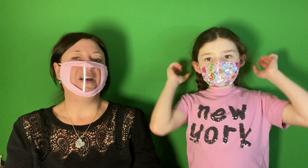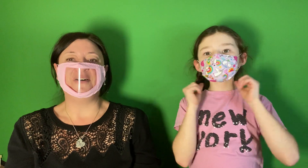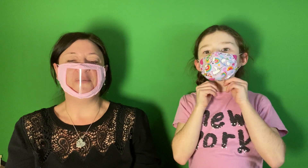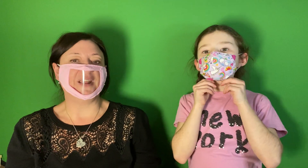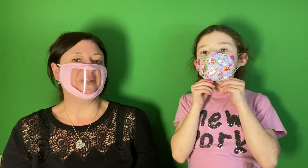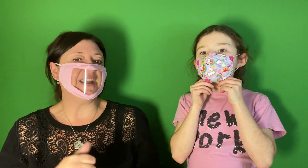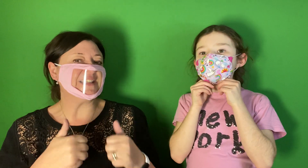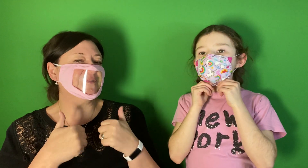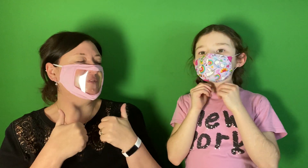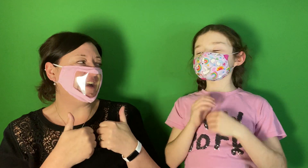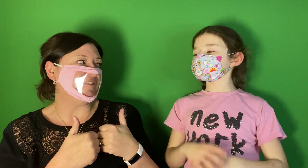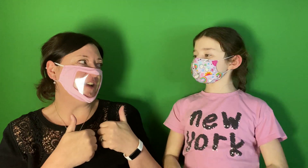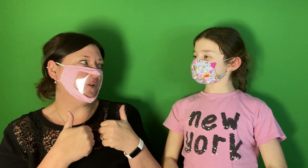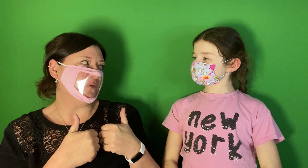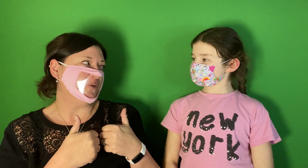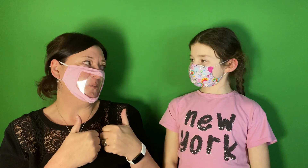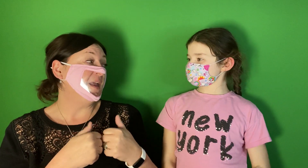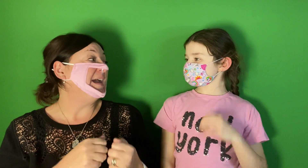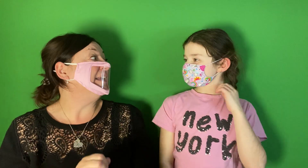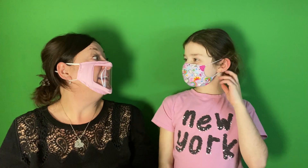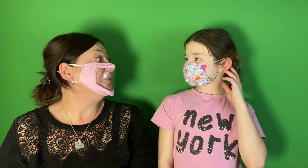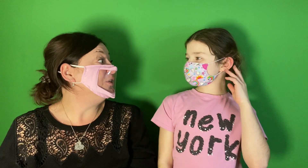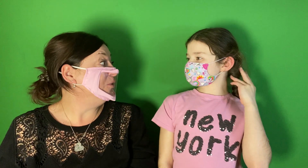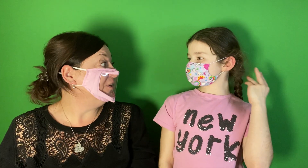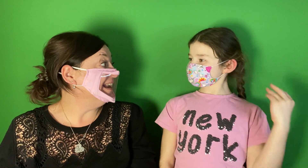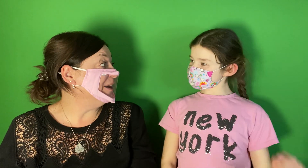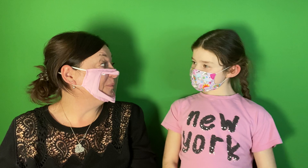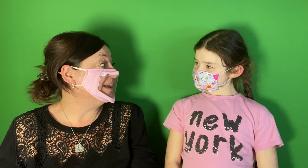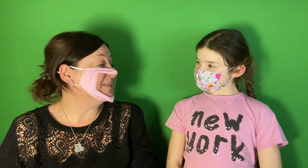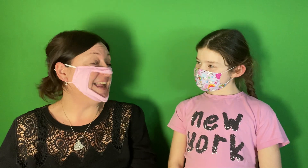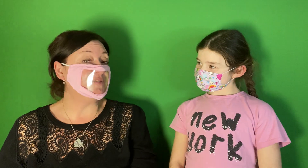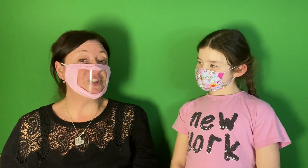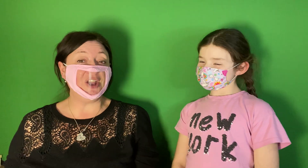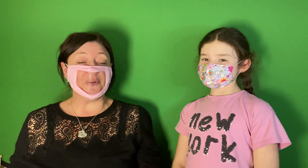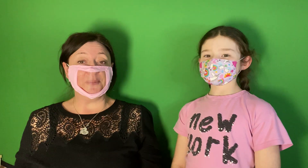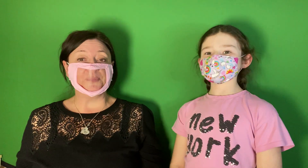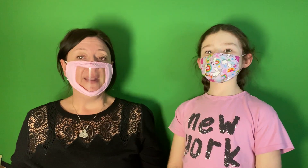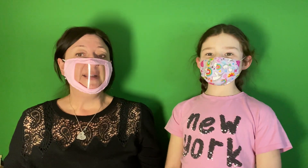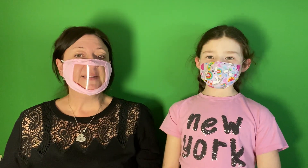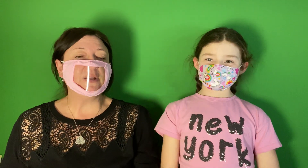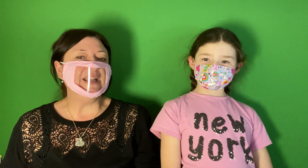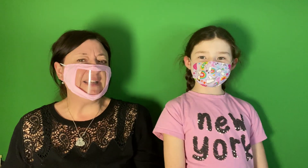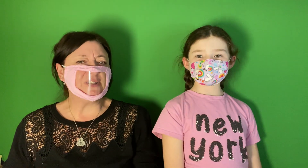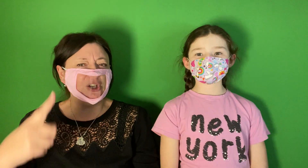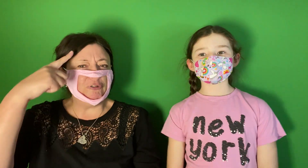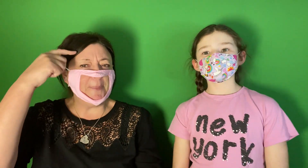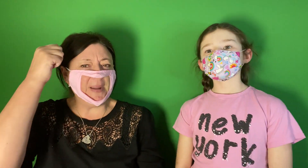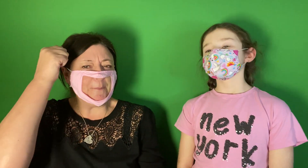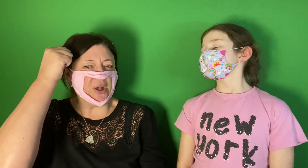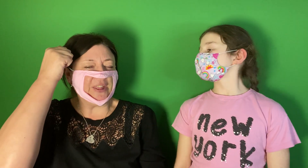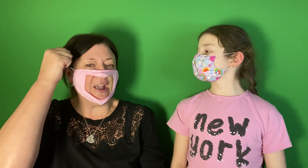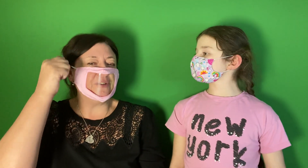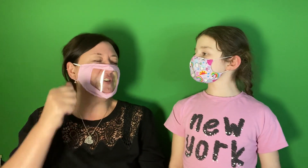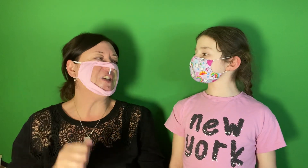Oh, now that is very cool. And now you can help keep safe too. Yeah. So Lily, do you remember the other videos